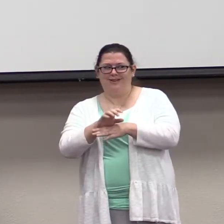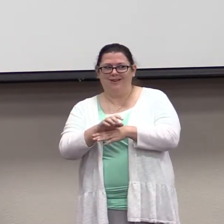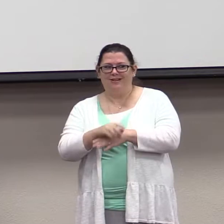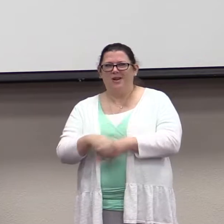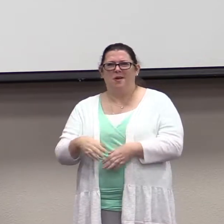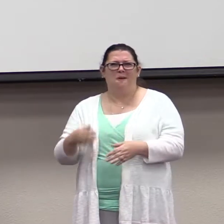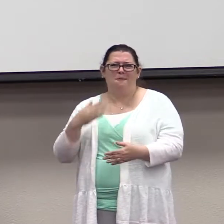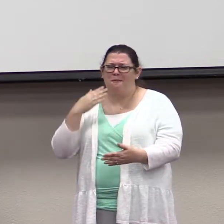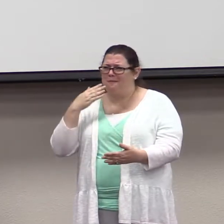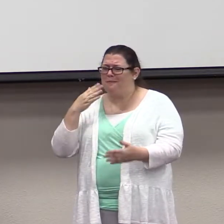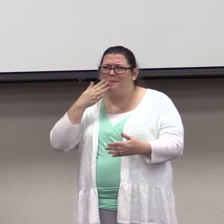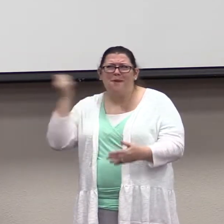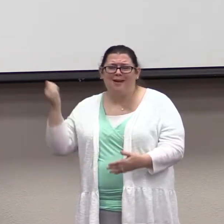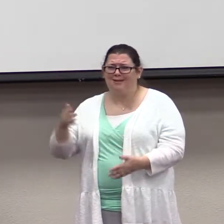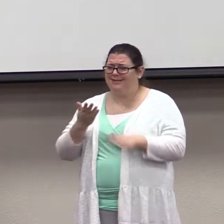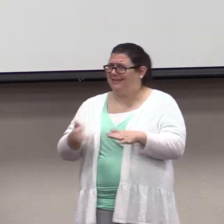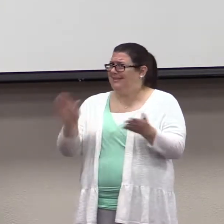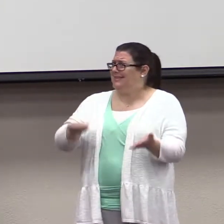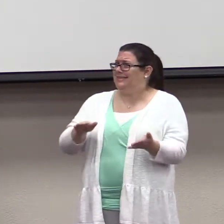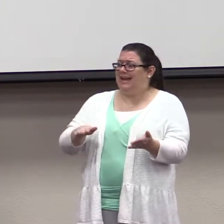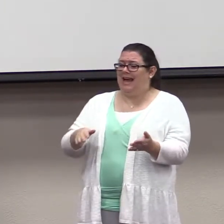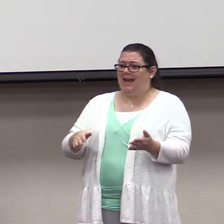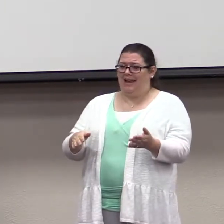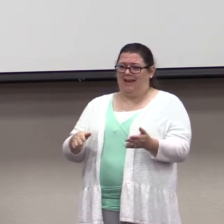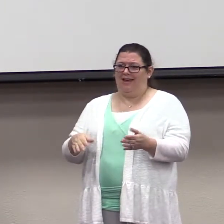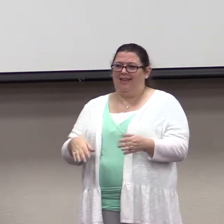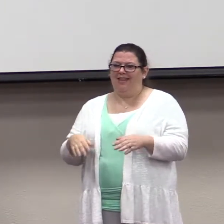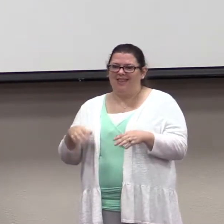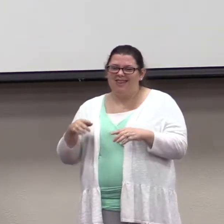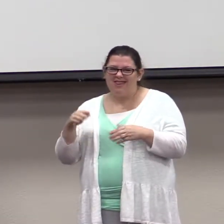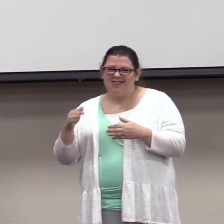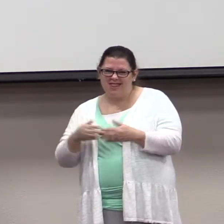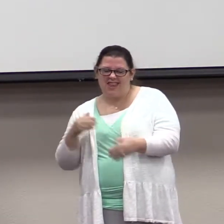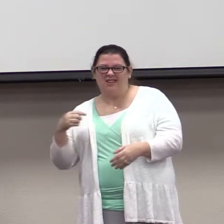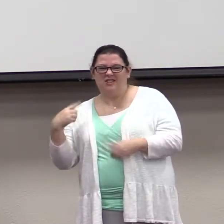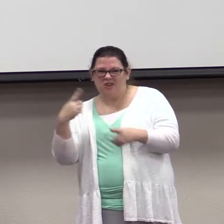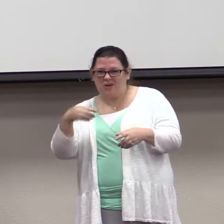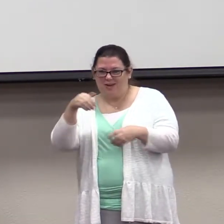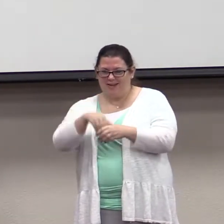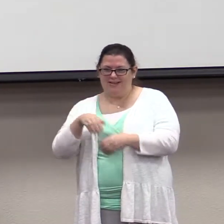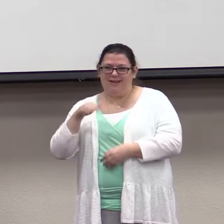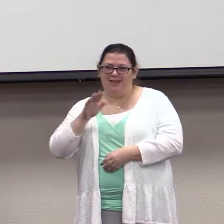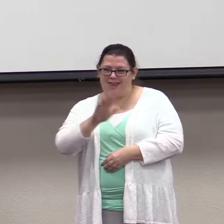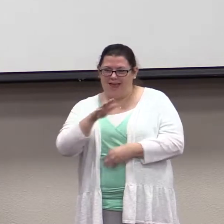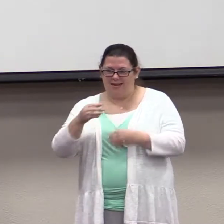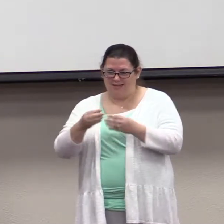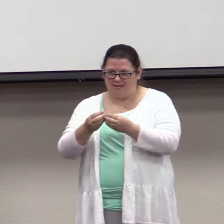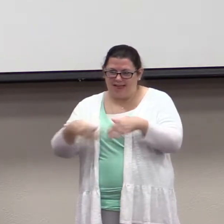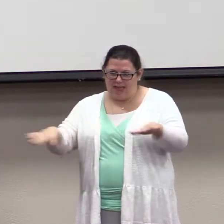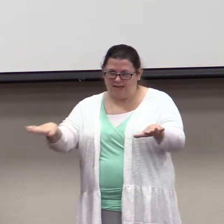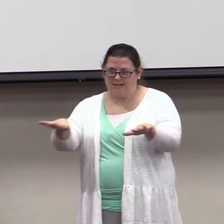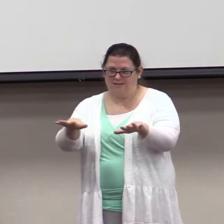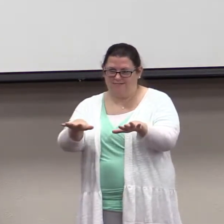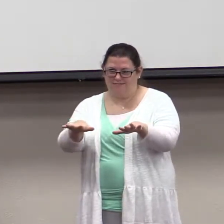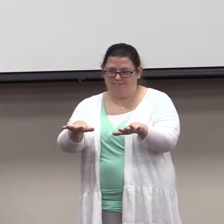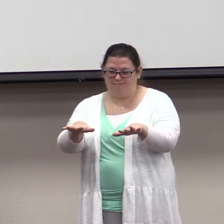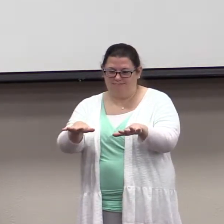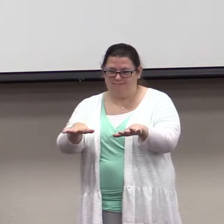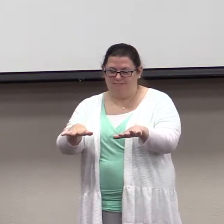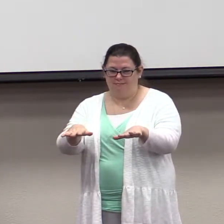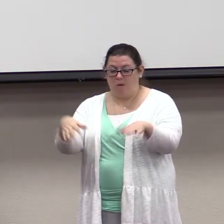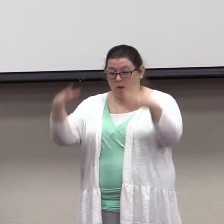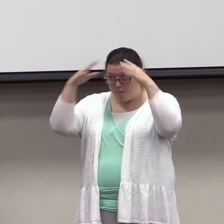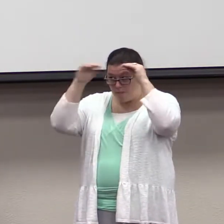land. Now, after this period of wandering, Moses is near his own death and wants to pass on the mantle